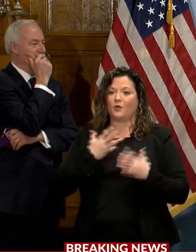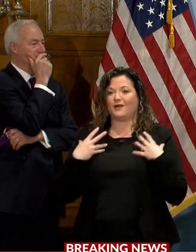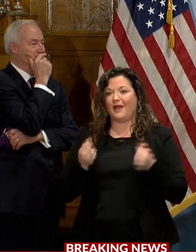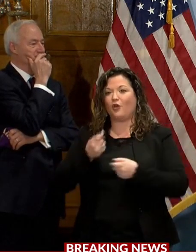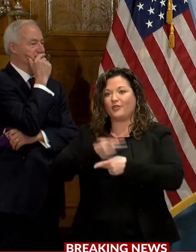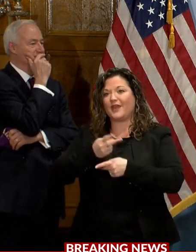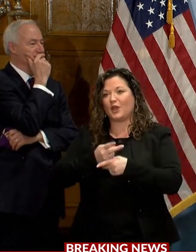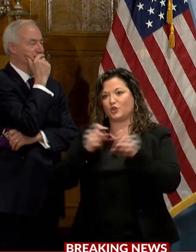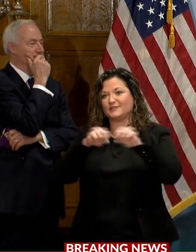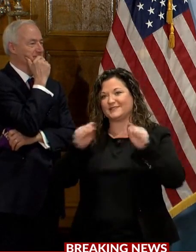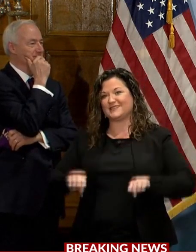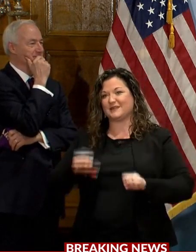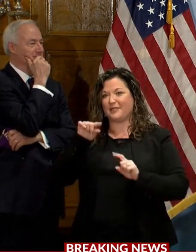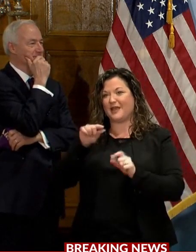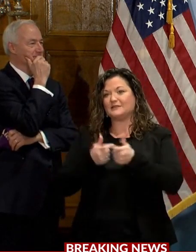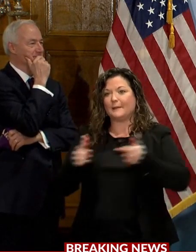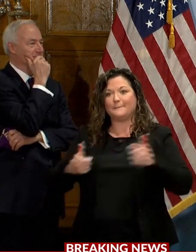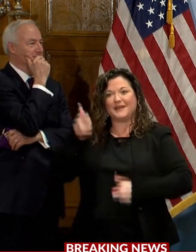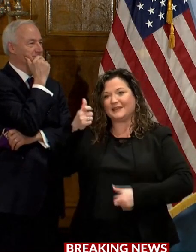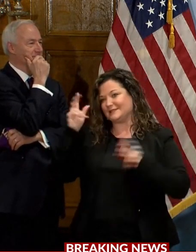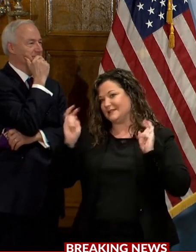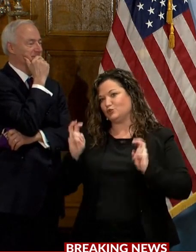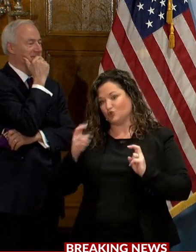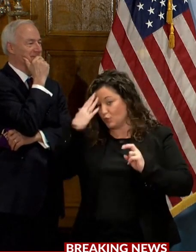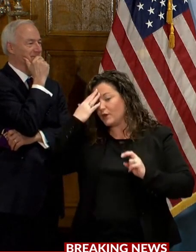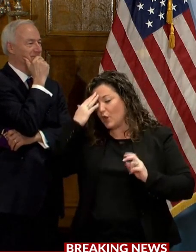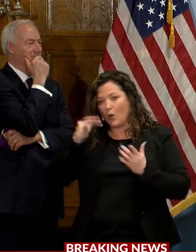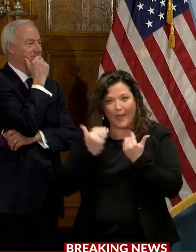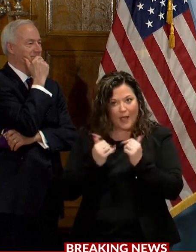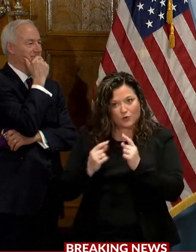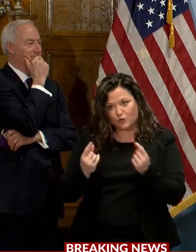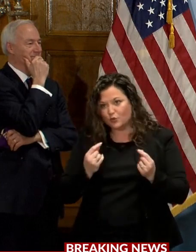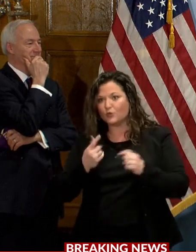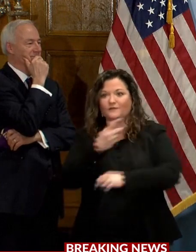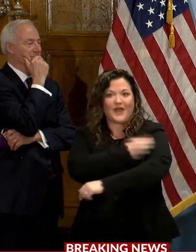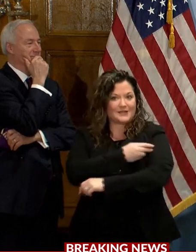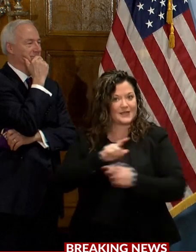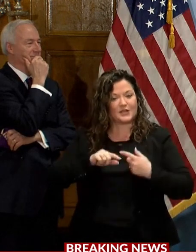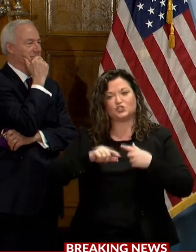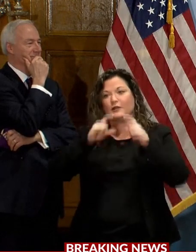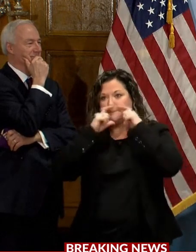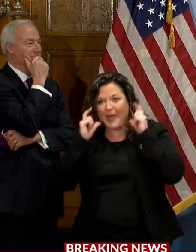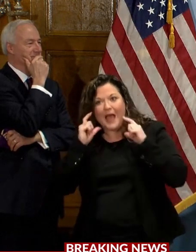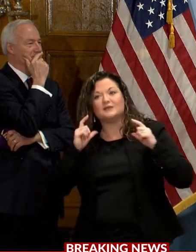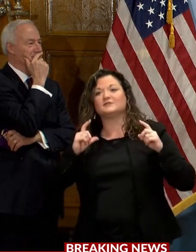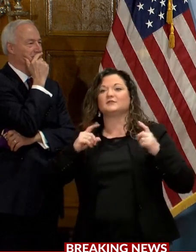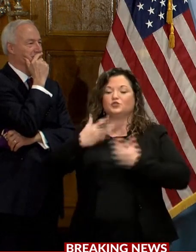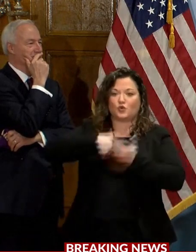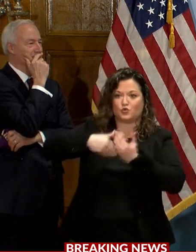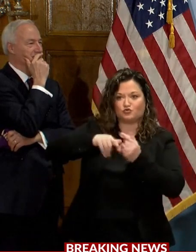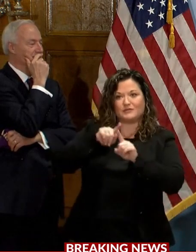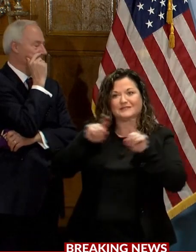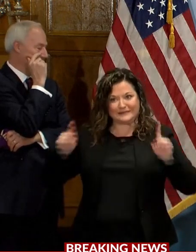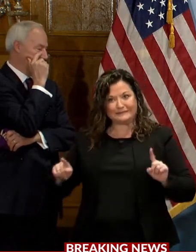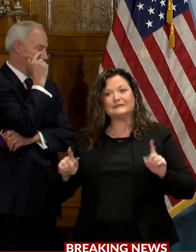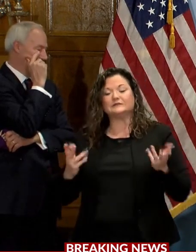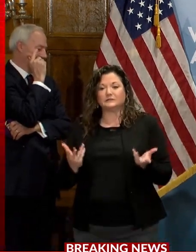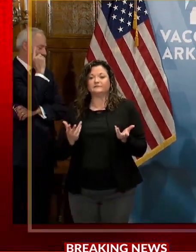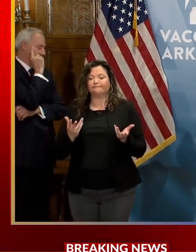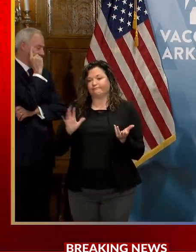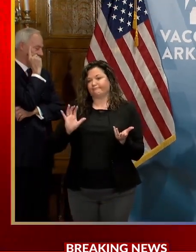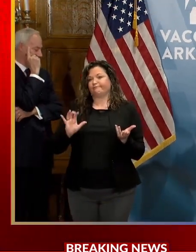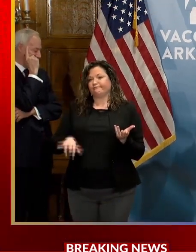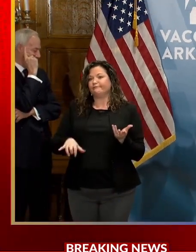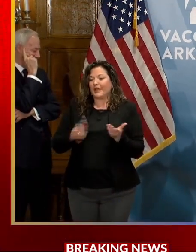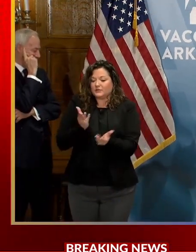That is the biggest issue. We know that how to do that. We know that by vaccination, by wearing masks, and by social distancing. So I think